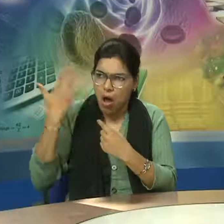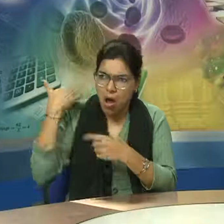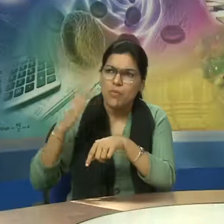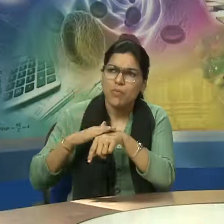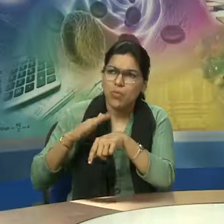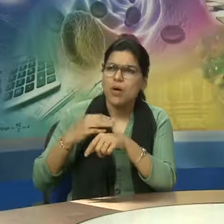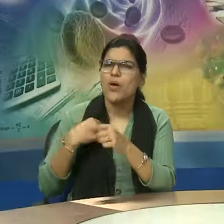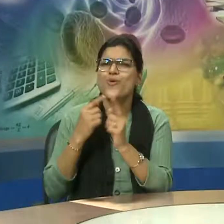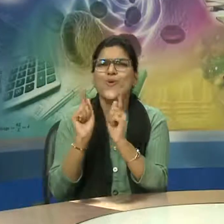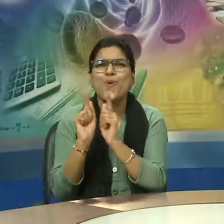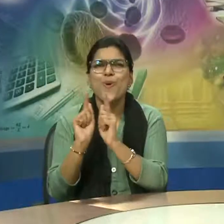in their